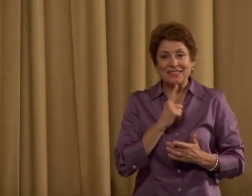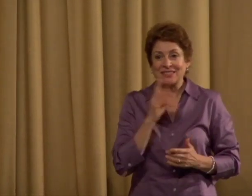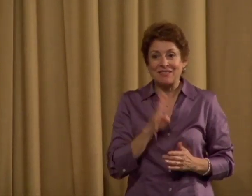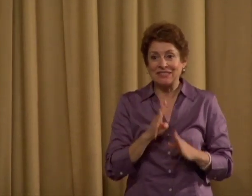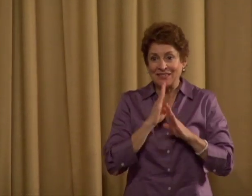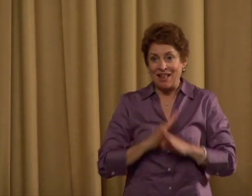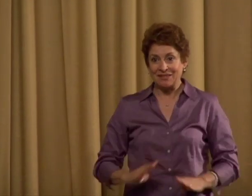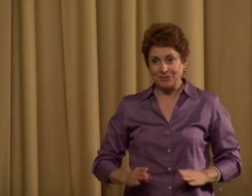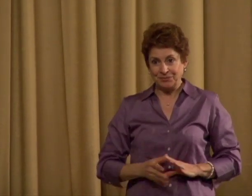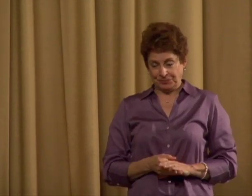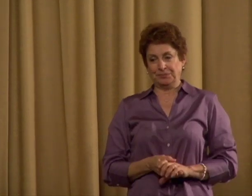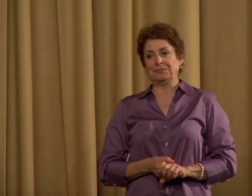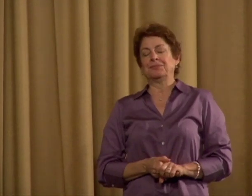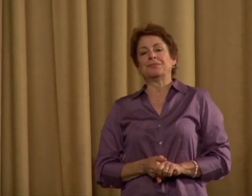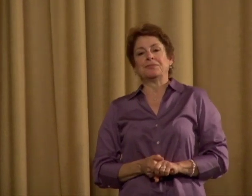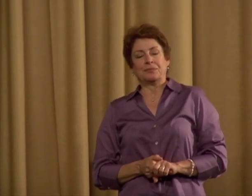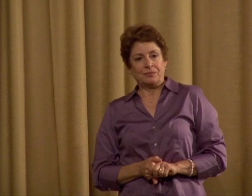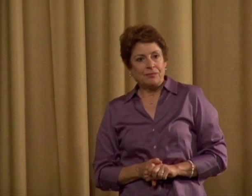movie, Love is Never Silent.